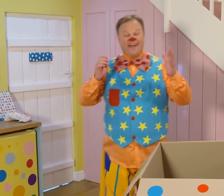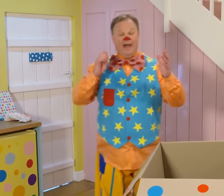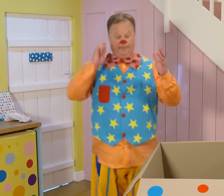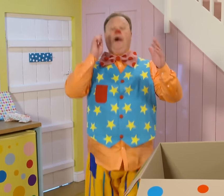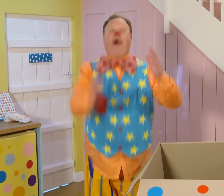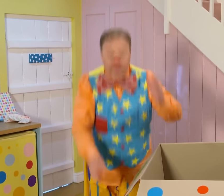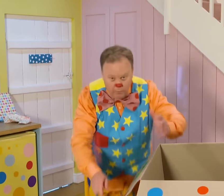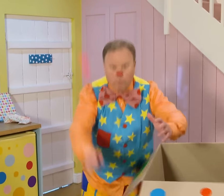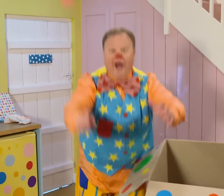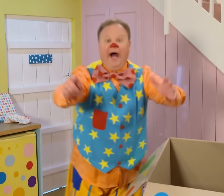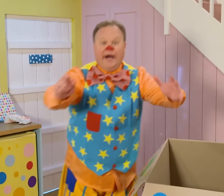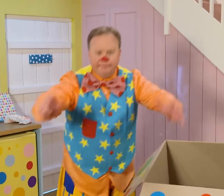time... Oh!